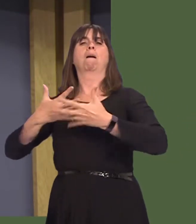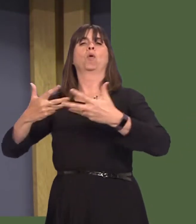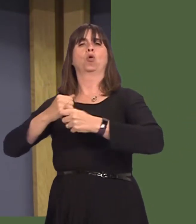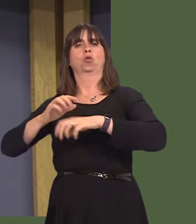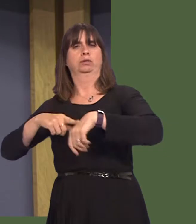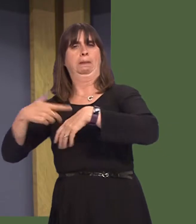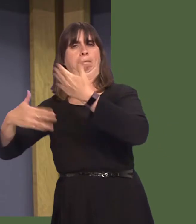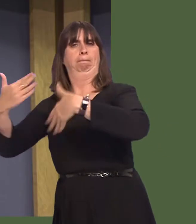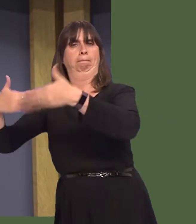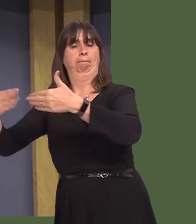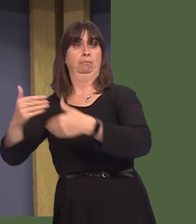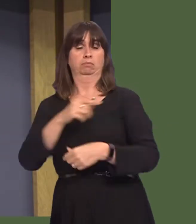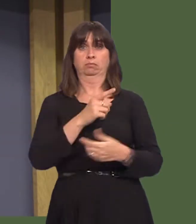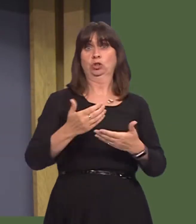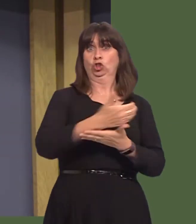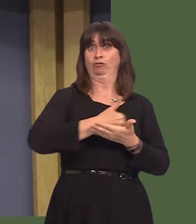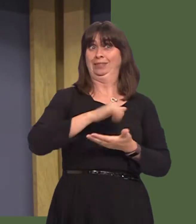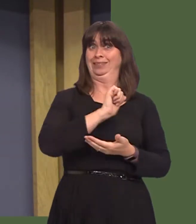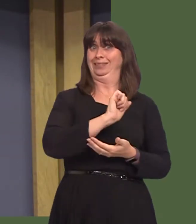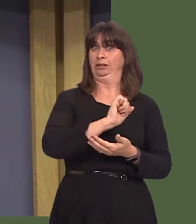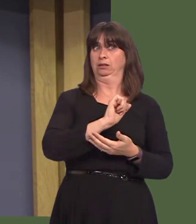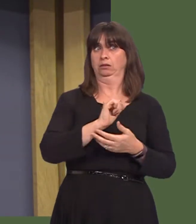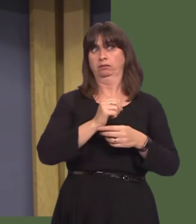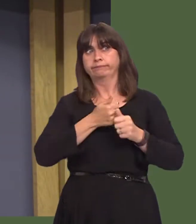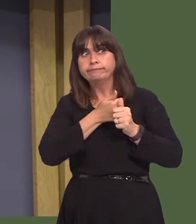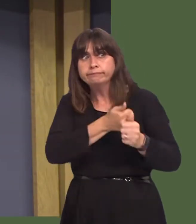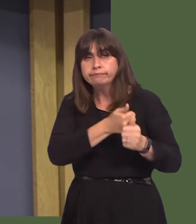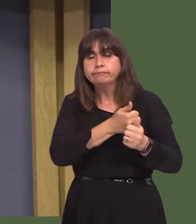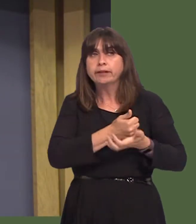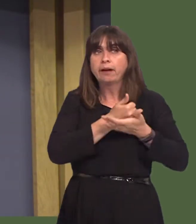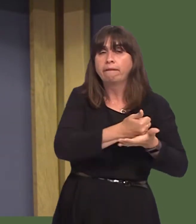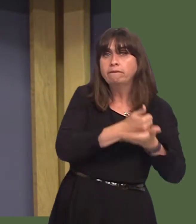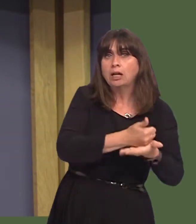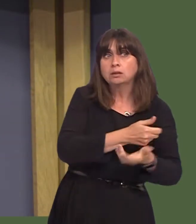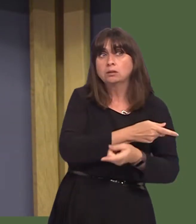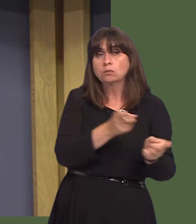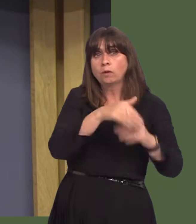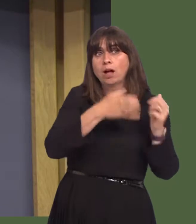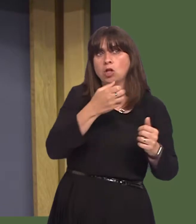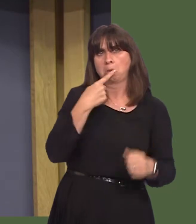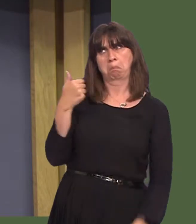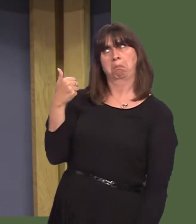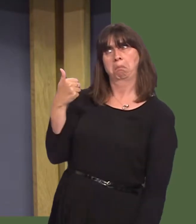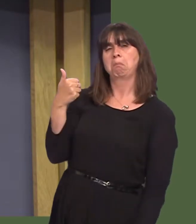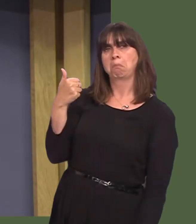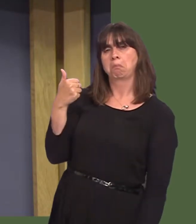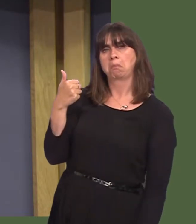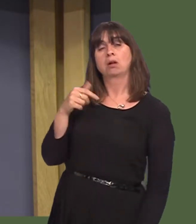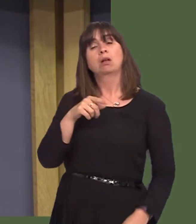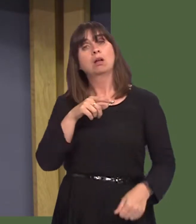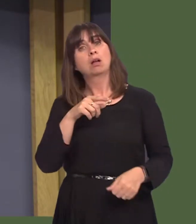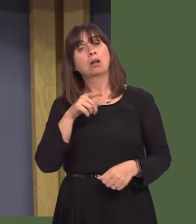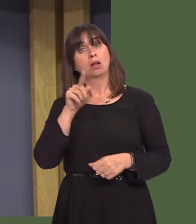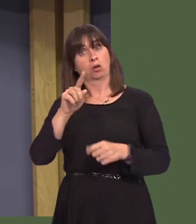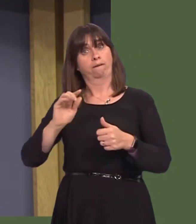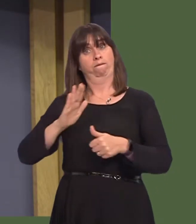Drug and Alcohol Service, a charity providing support and advice for individuals and families, have welcomed this scheme. Can the First